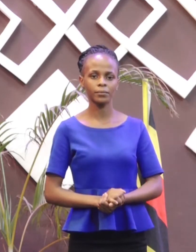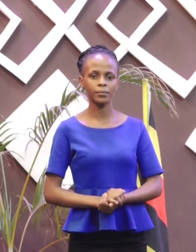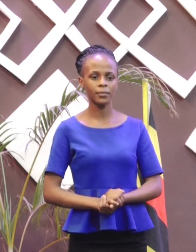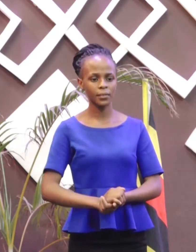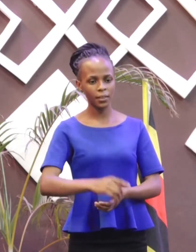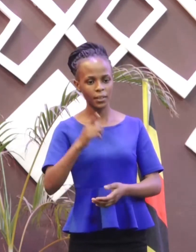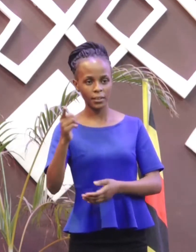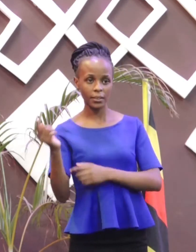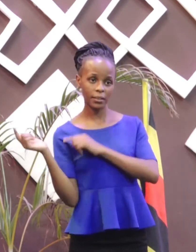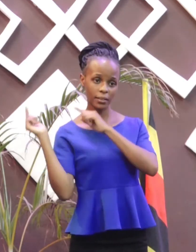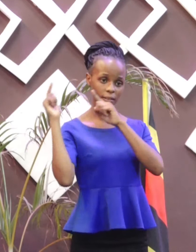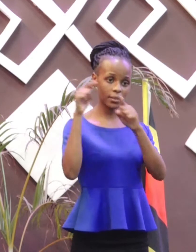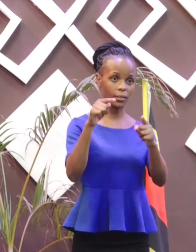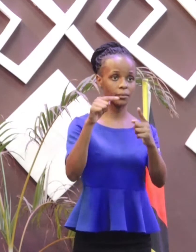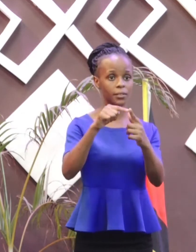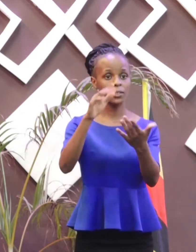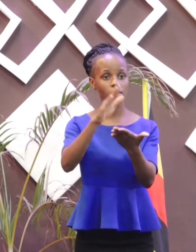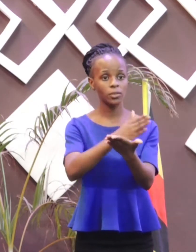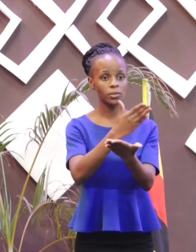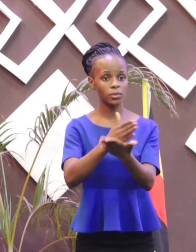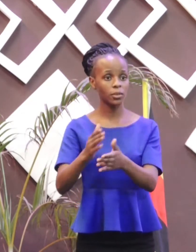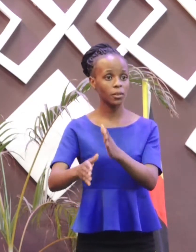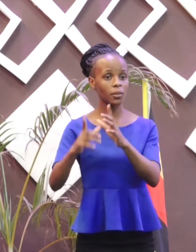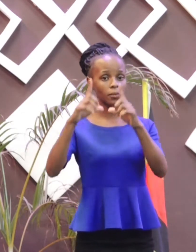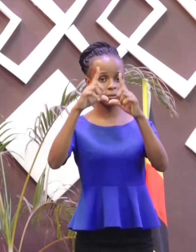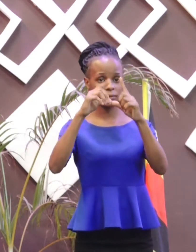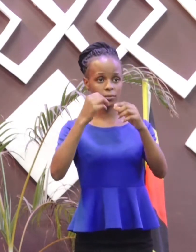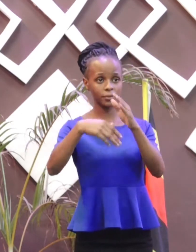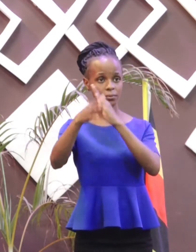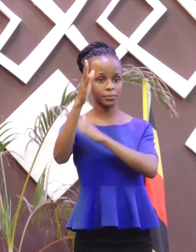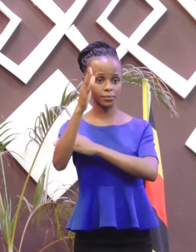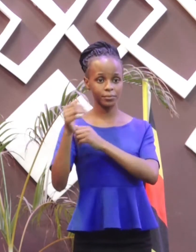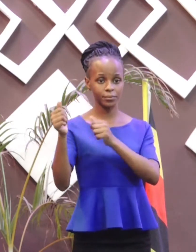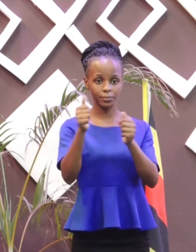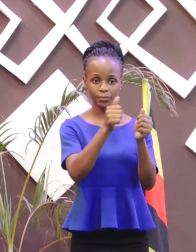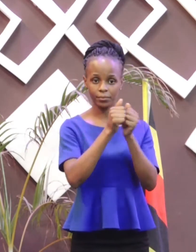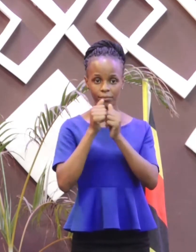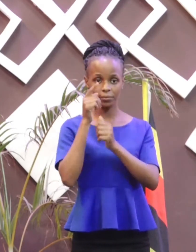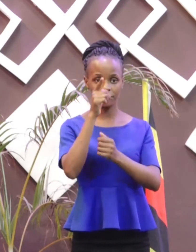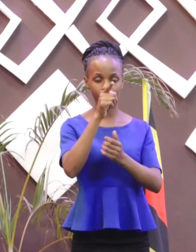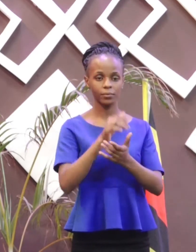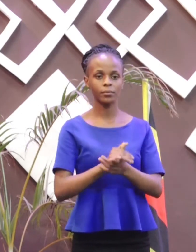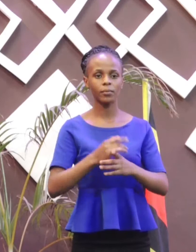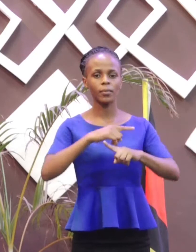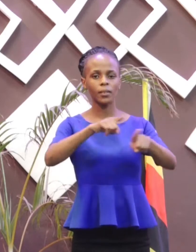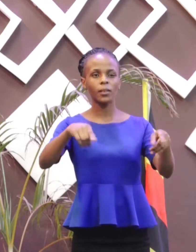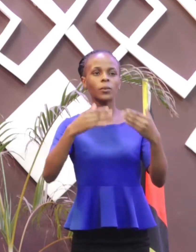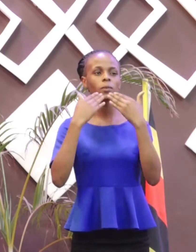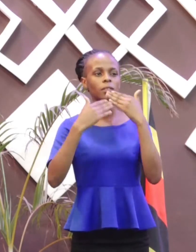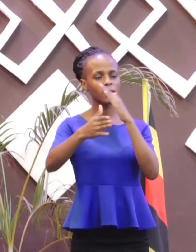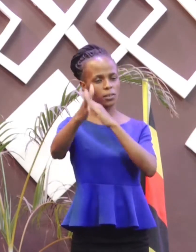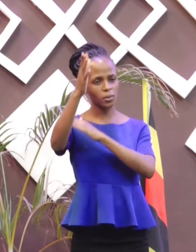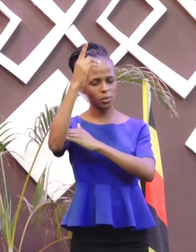Ndi wano kugabana nawe kigambo kya Katonda. I'm here to share with you the word of the Lord. Twebaza nnyo Mukama